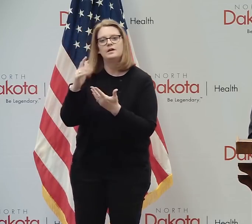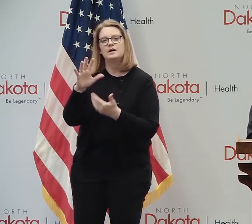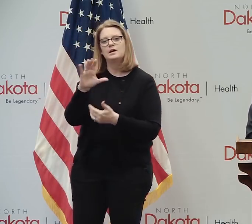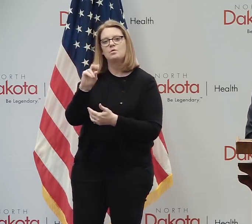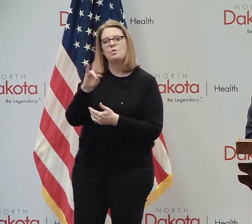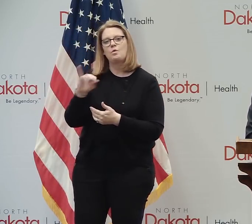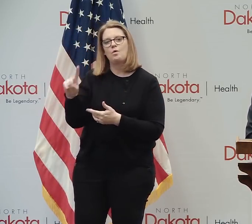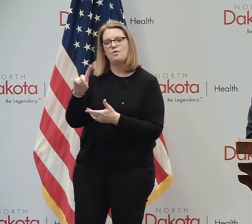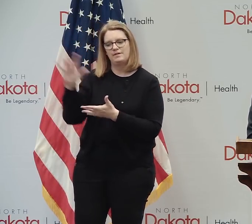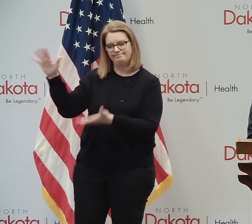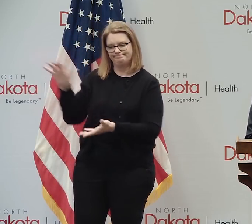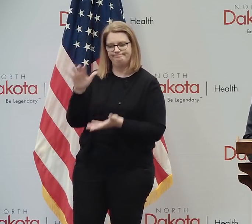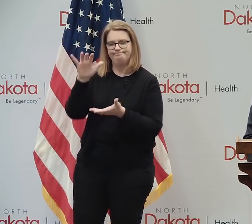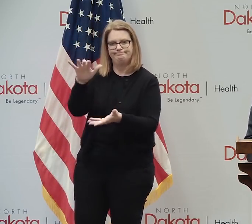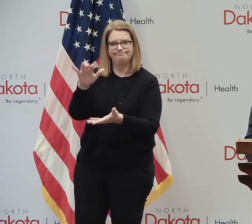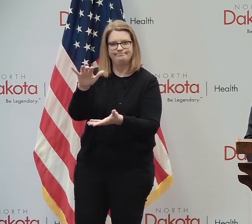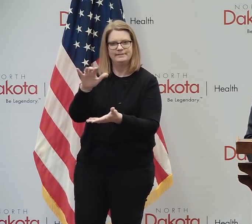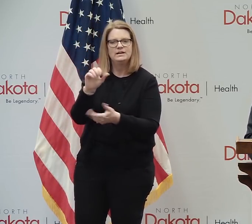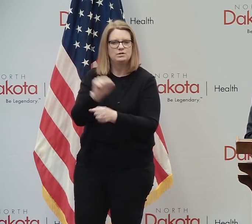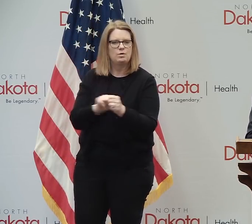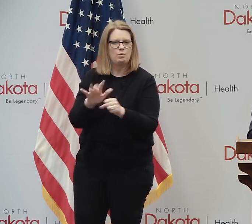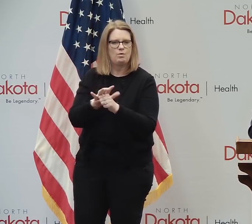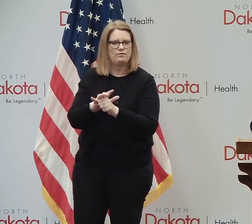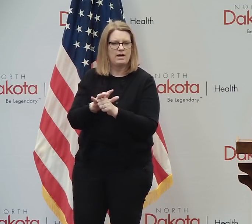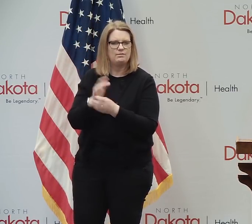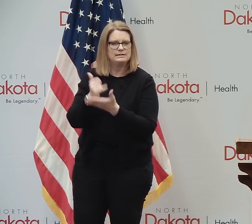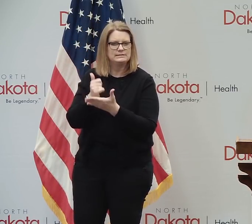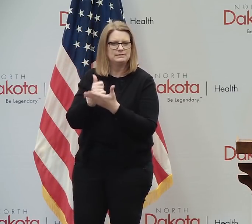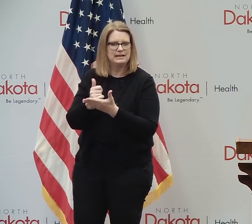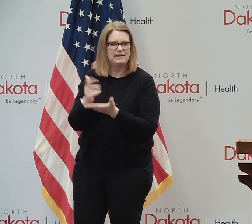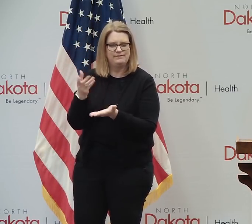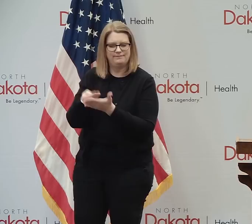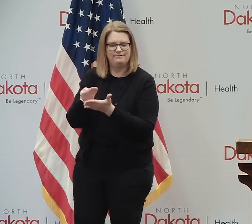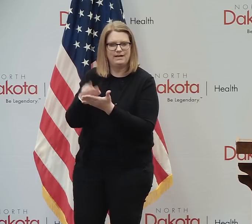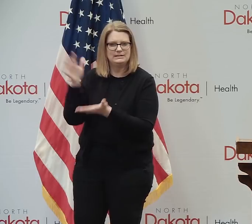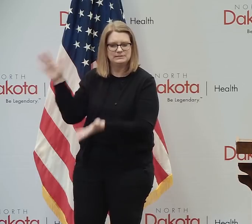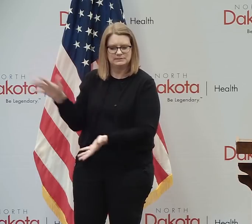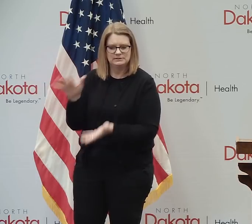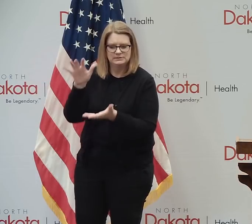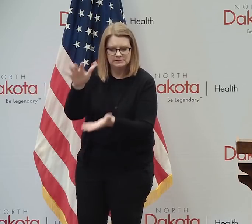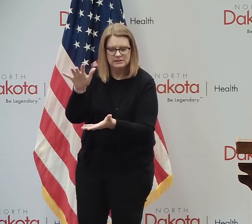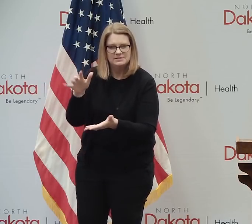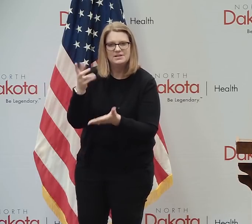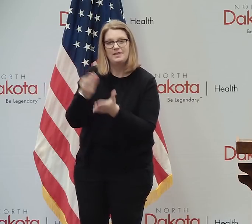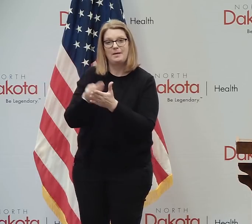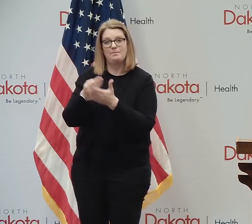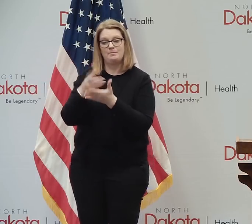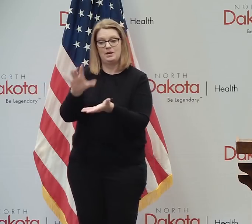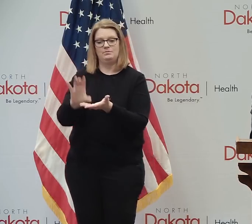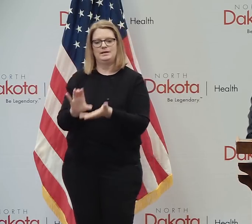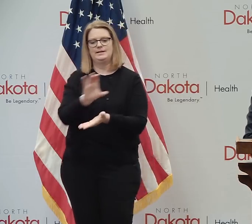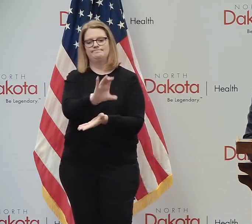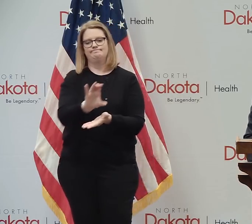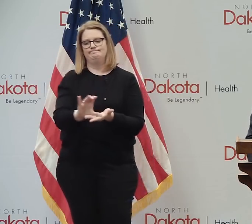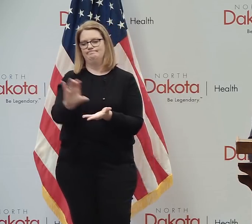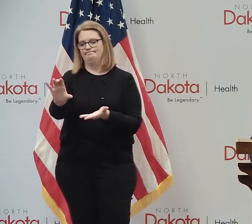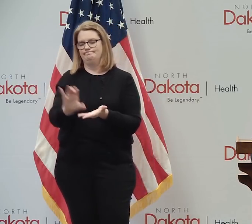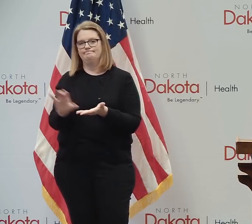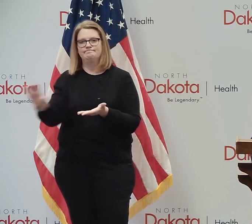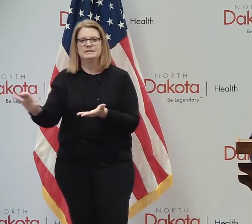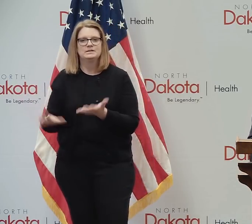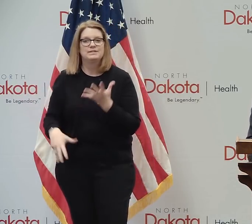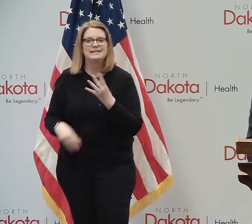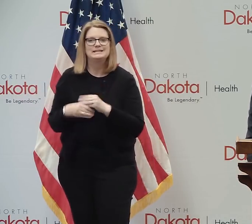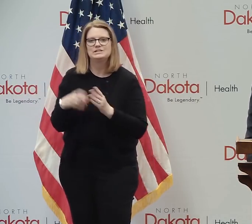which were issued to each state in an effort to help sure that we could get dollars to support the additional costs associated with